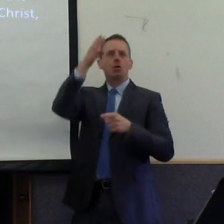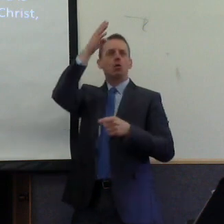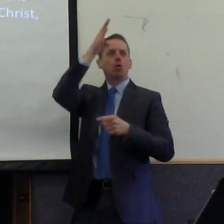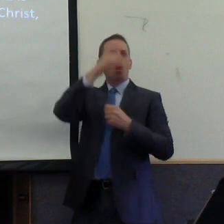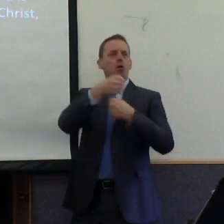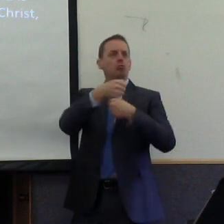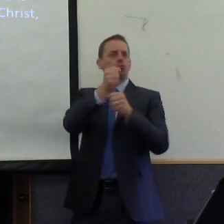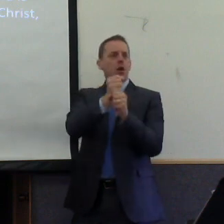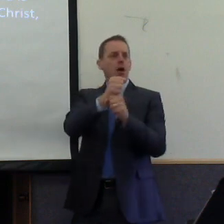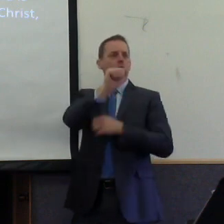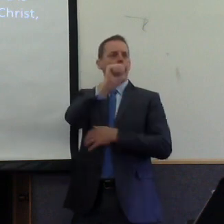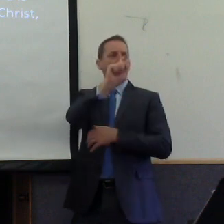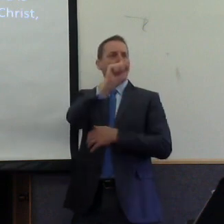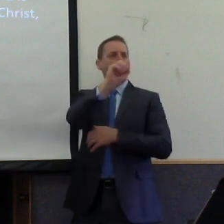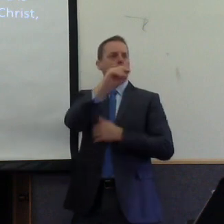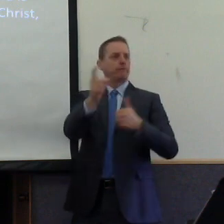and responsibility.